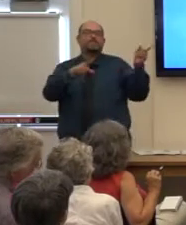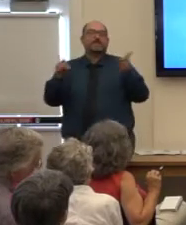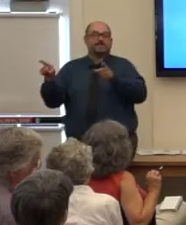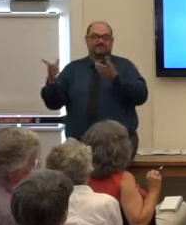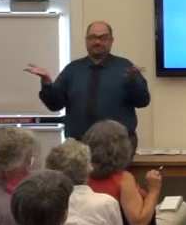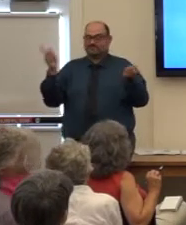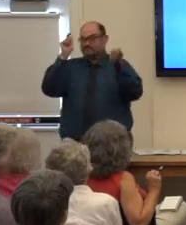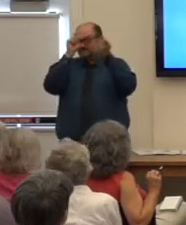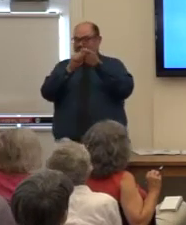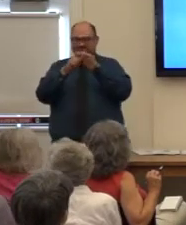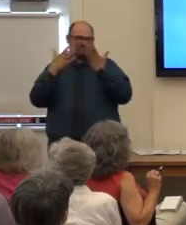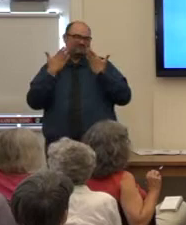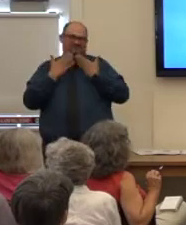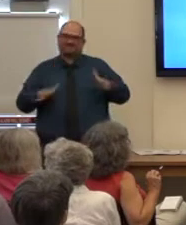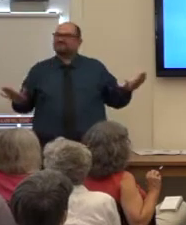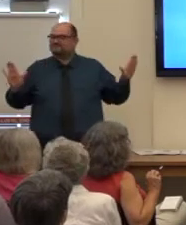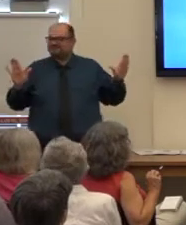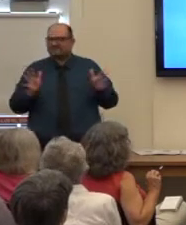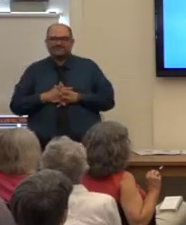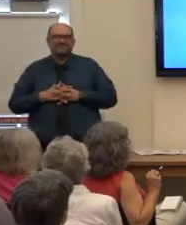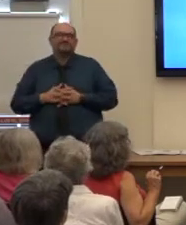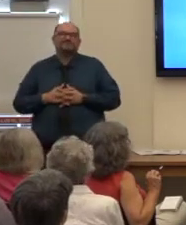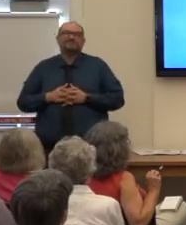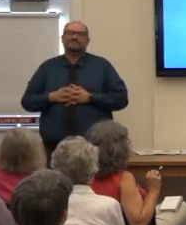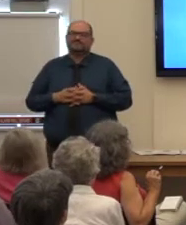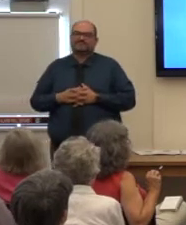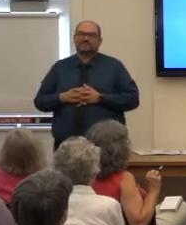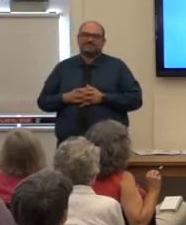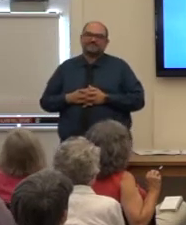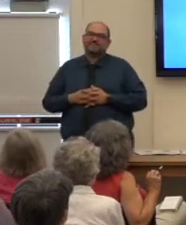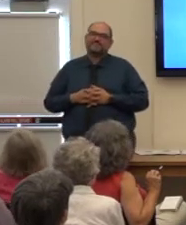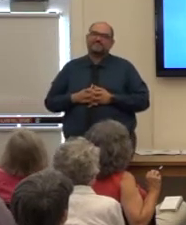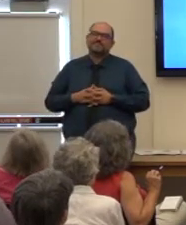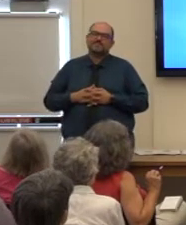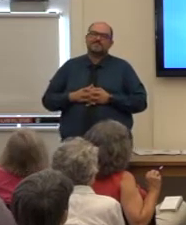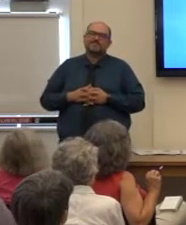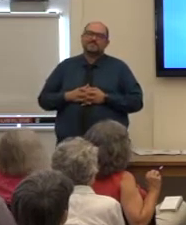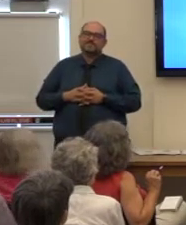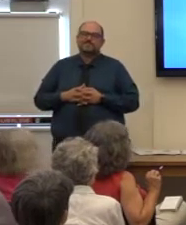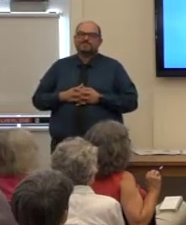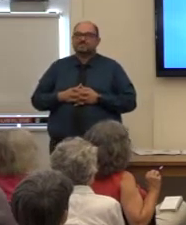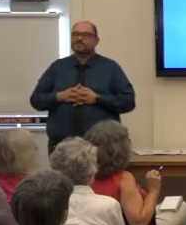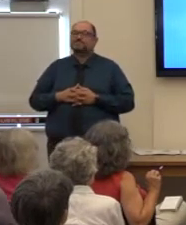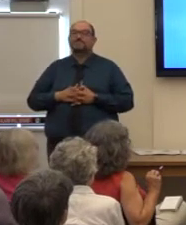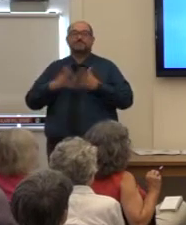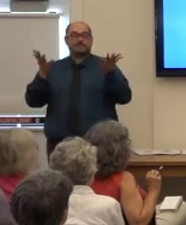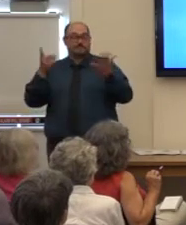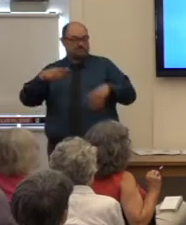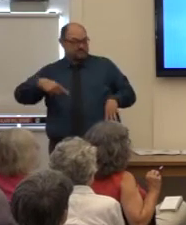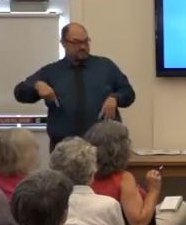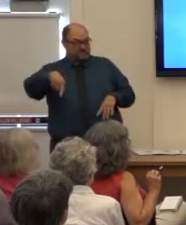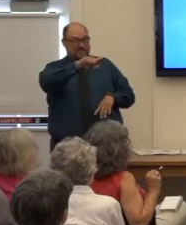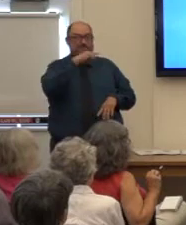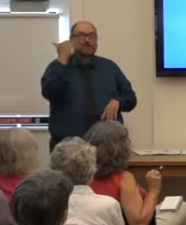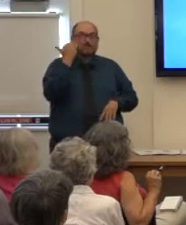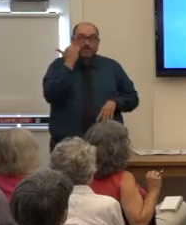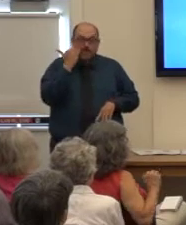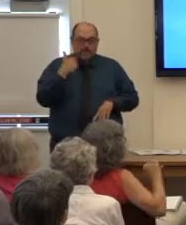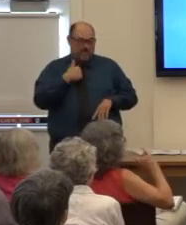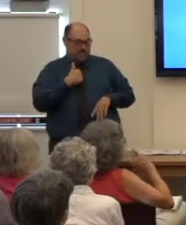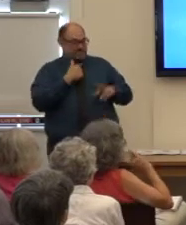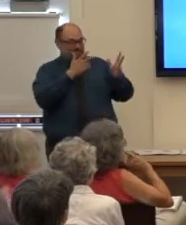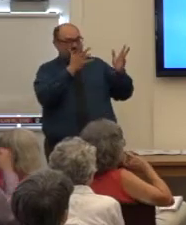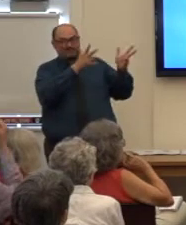is back constructed from memories of the early 20th century passed on by